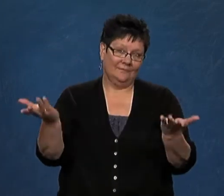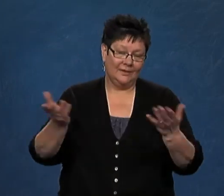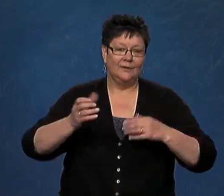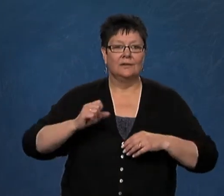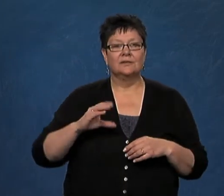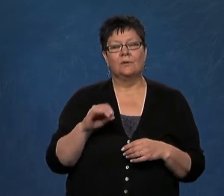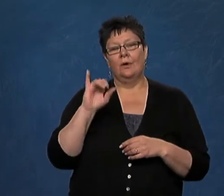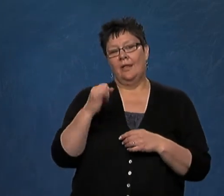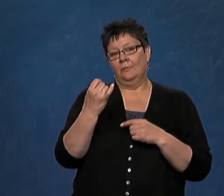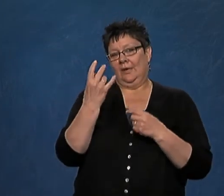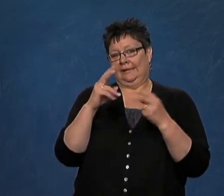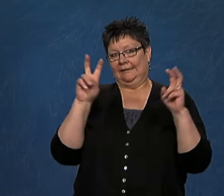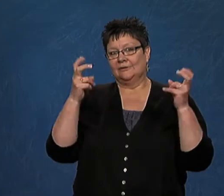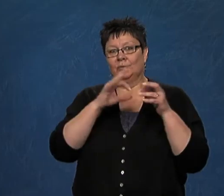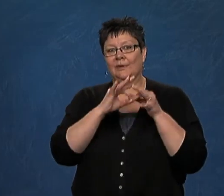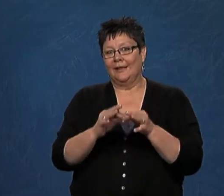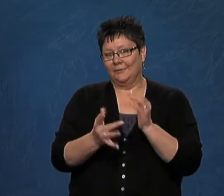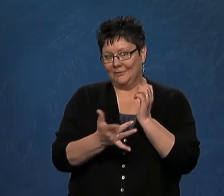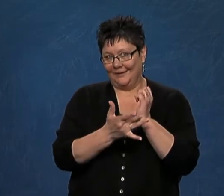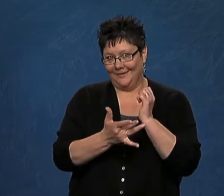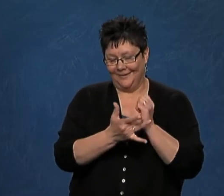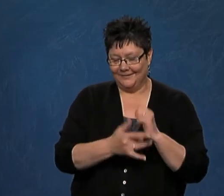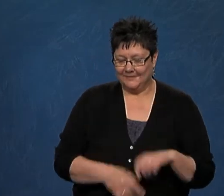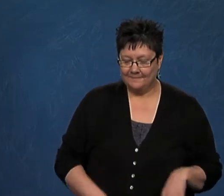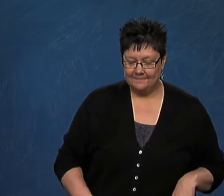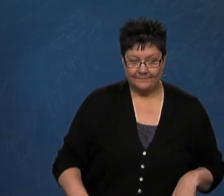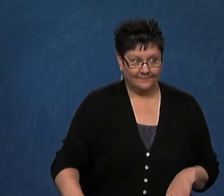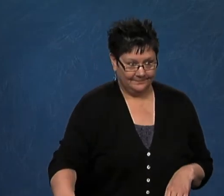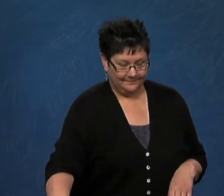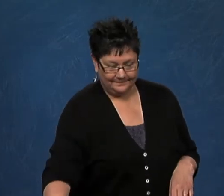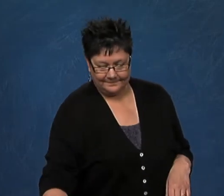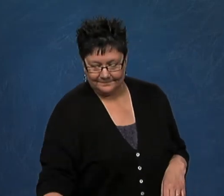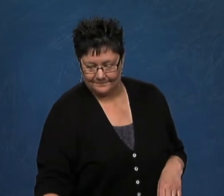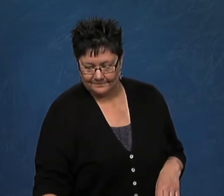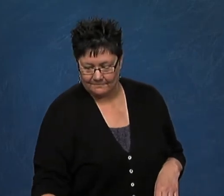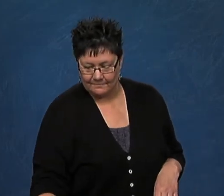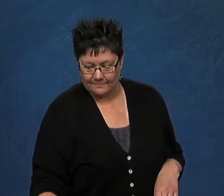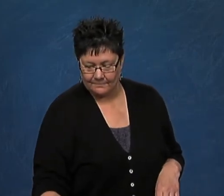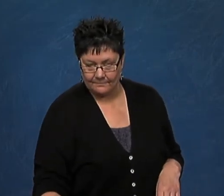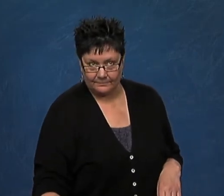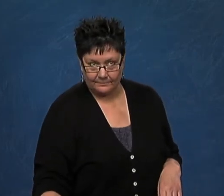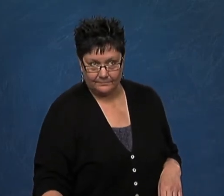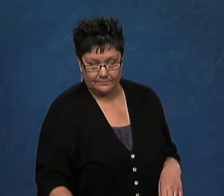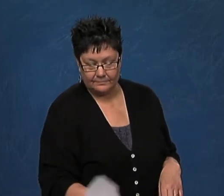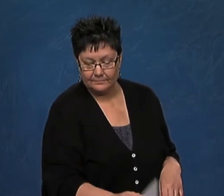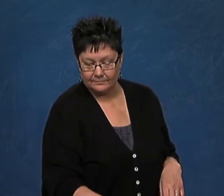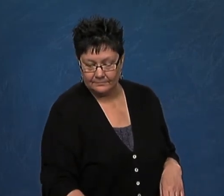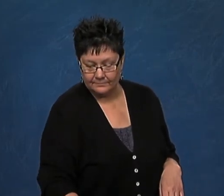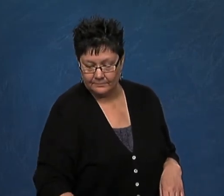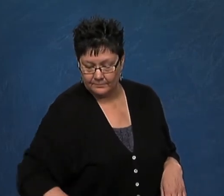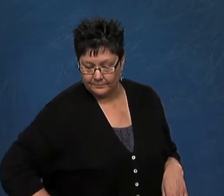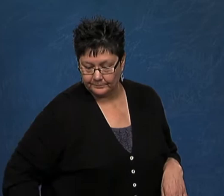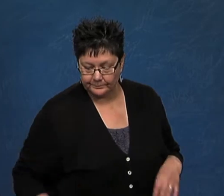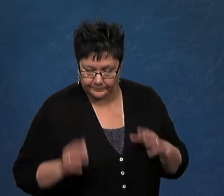that can't move. So that is an issue, one other additional issue related to technology.